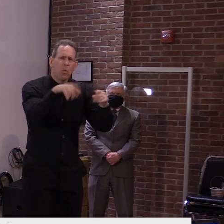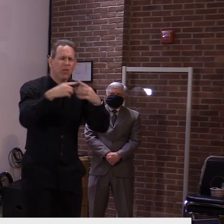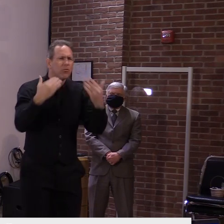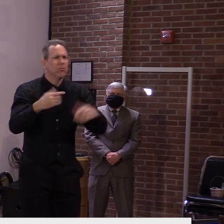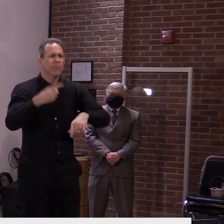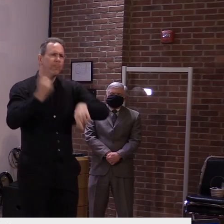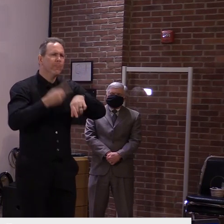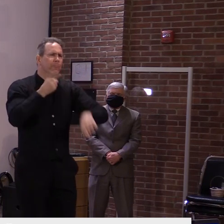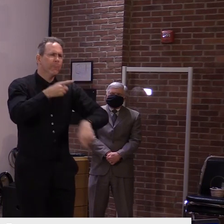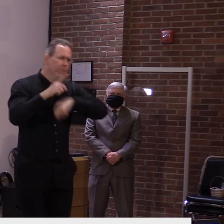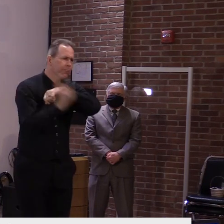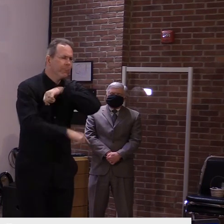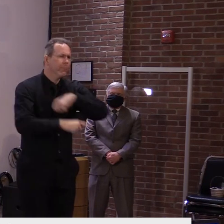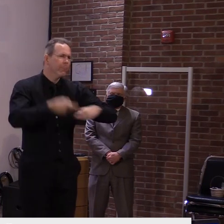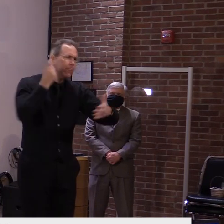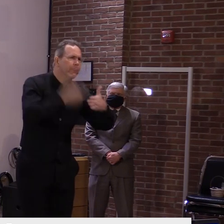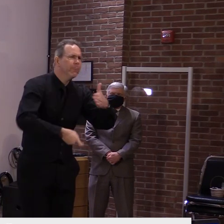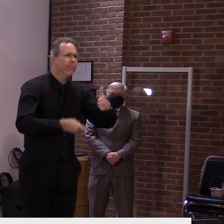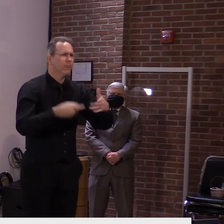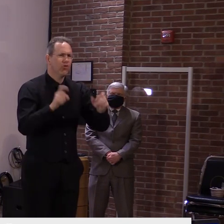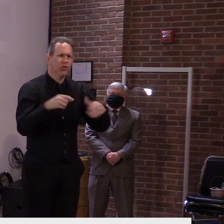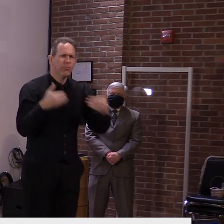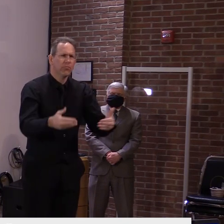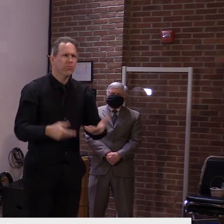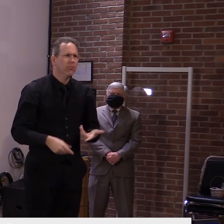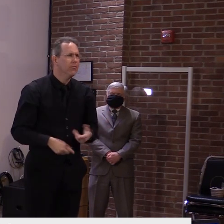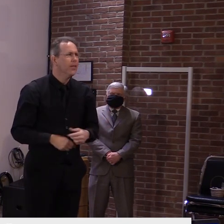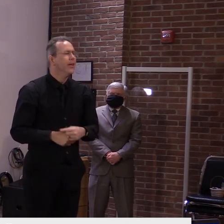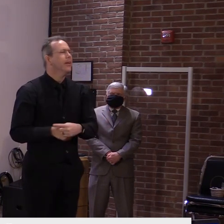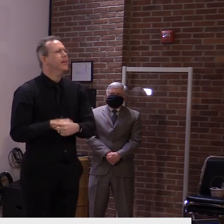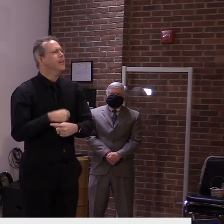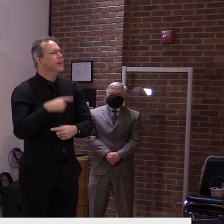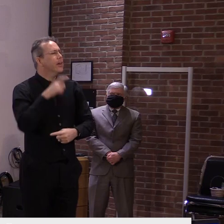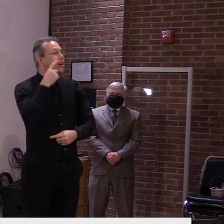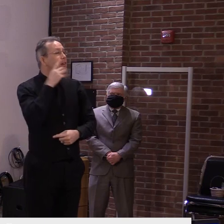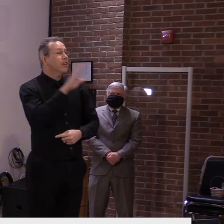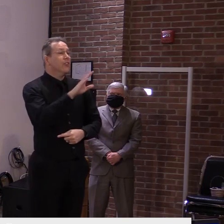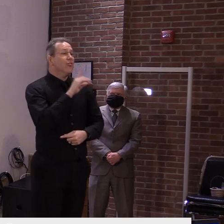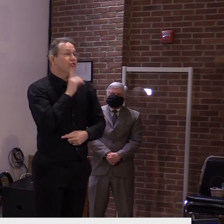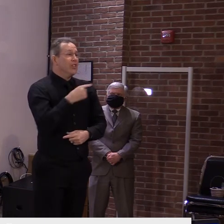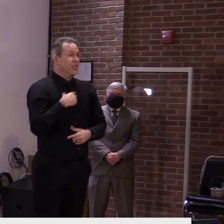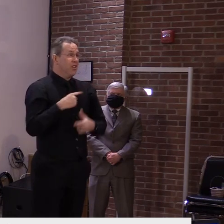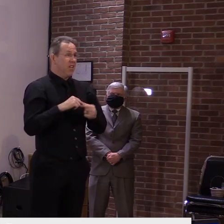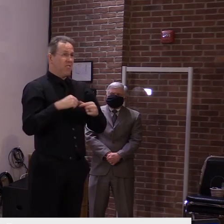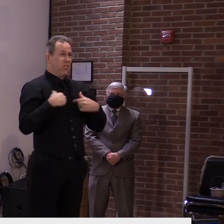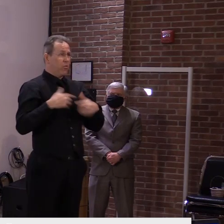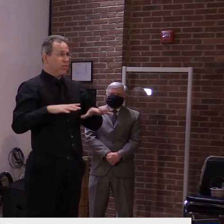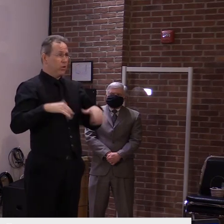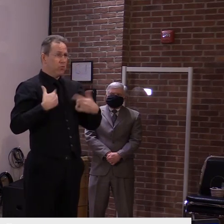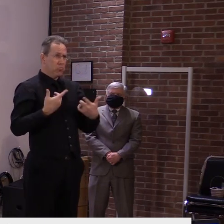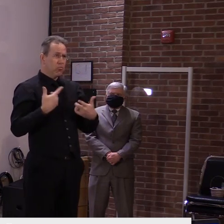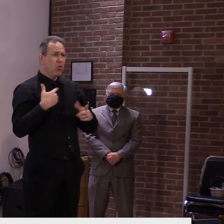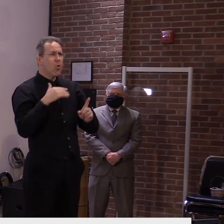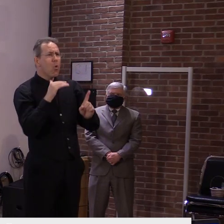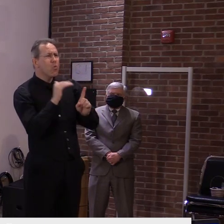working very well. And when you compare Vermont to other states, we've had a huge